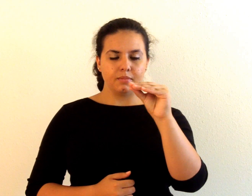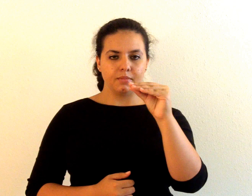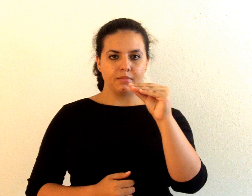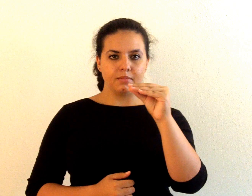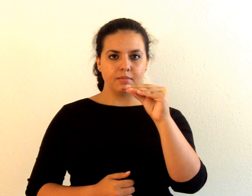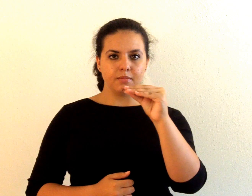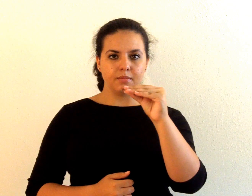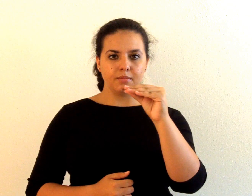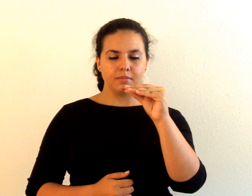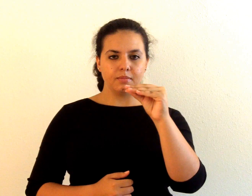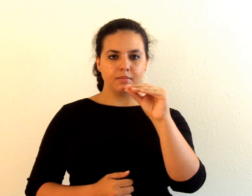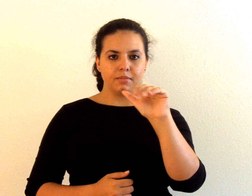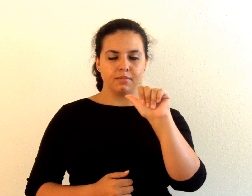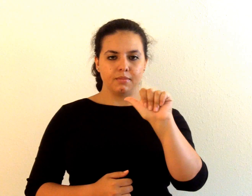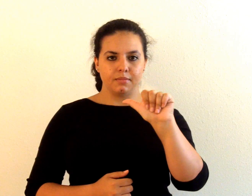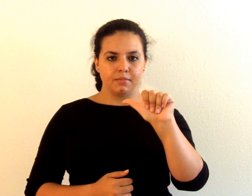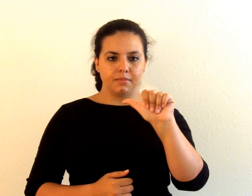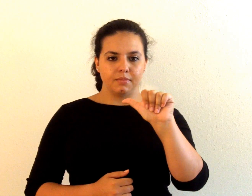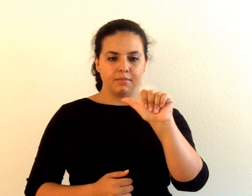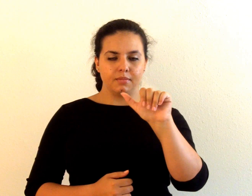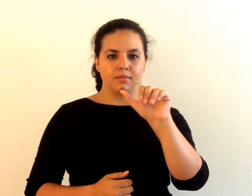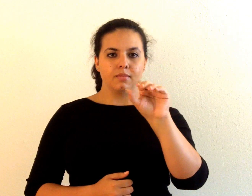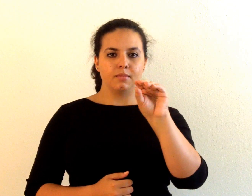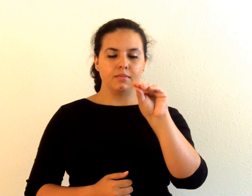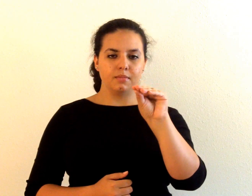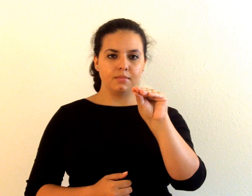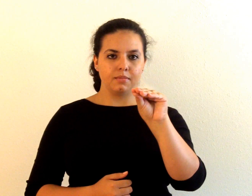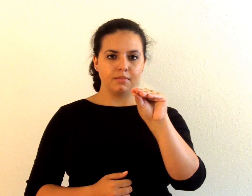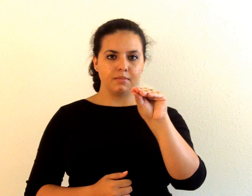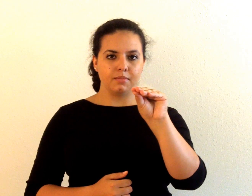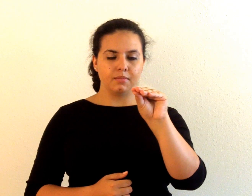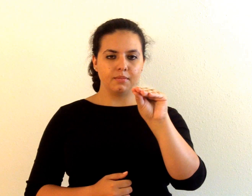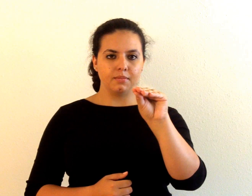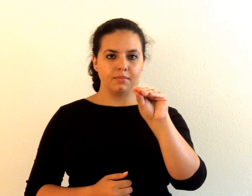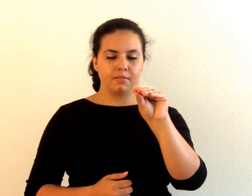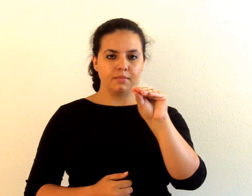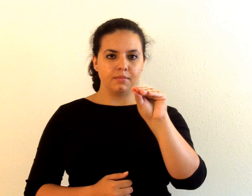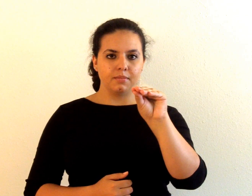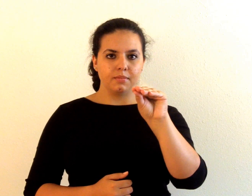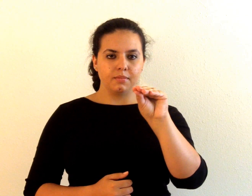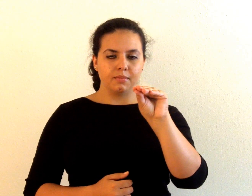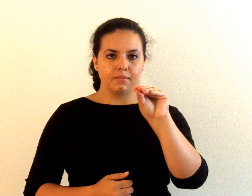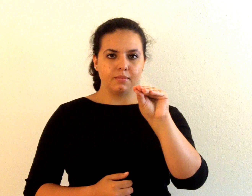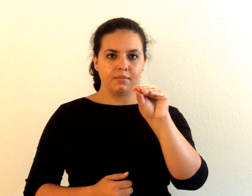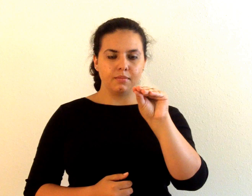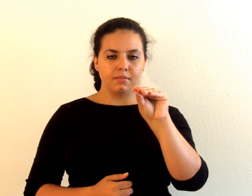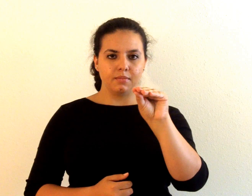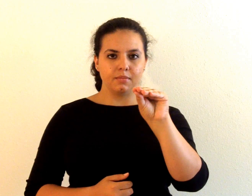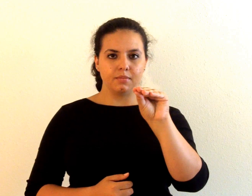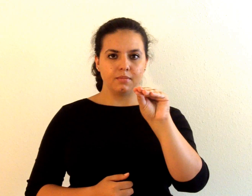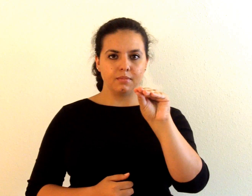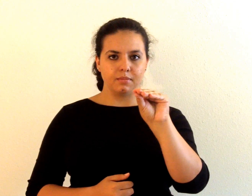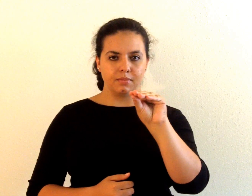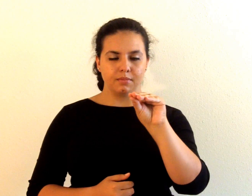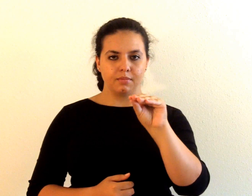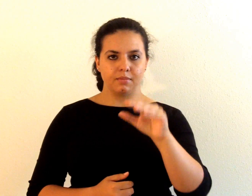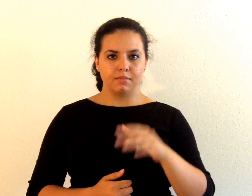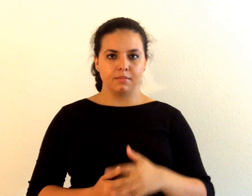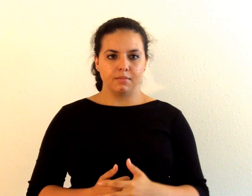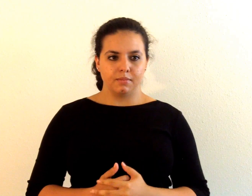our modified A, you need to know a flat O. You'll hear people say, oh, you sign that with a flat O. You